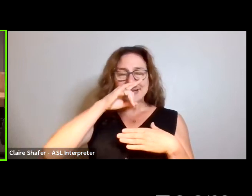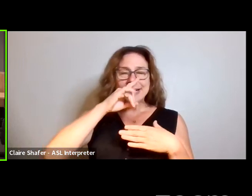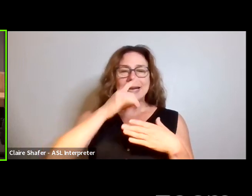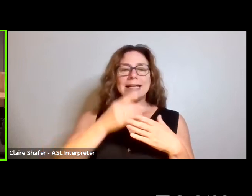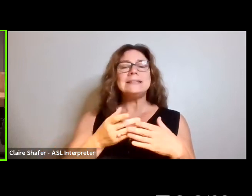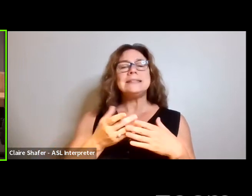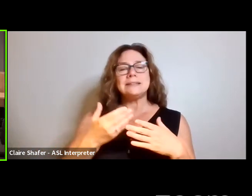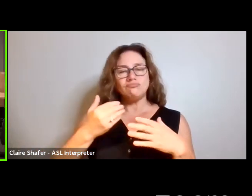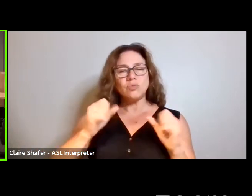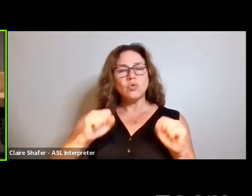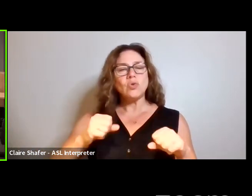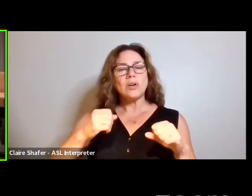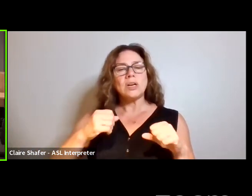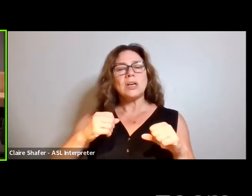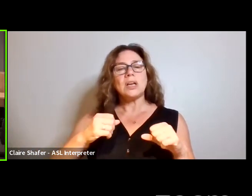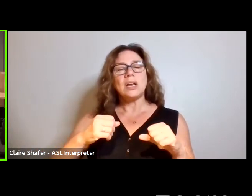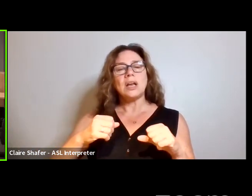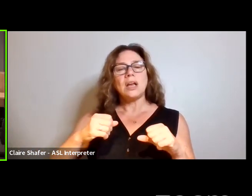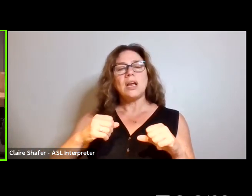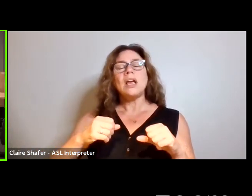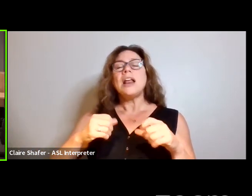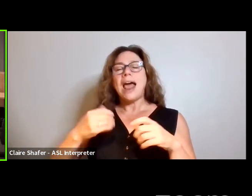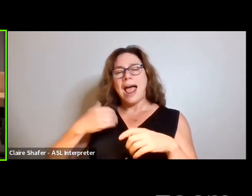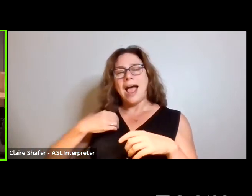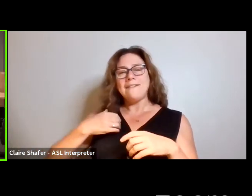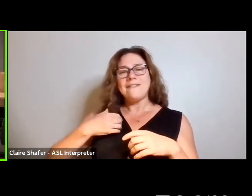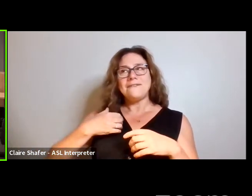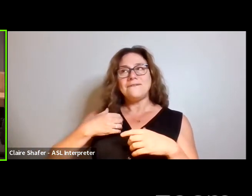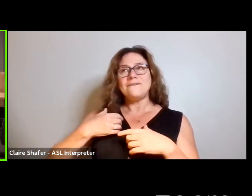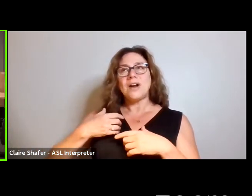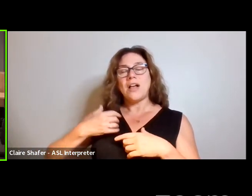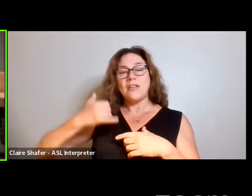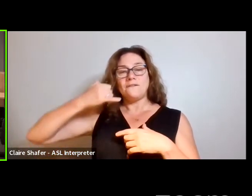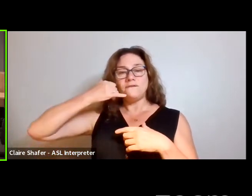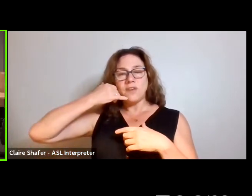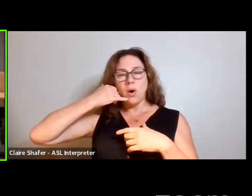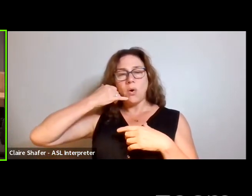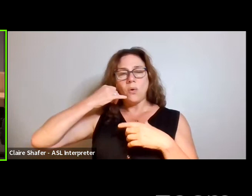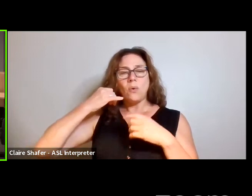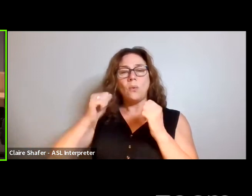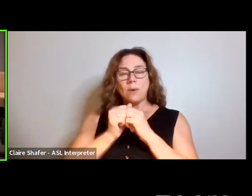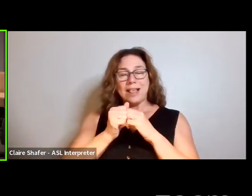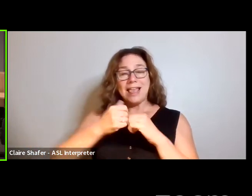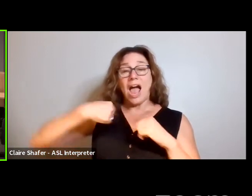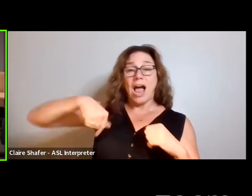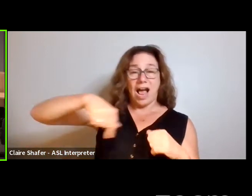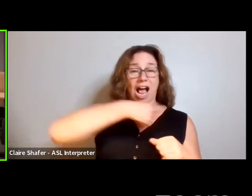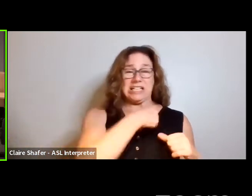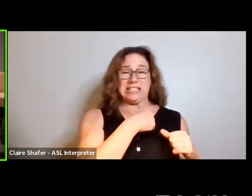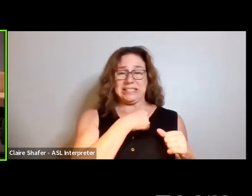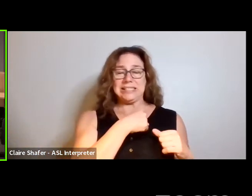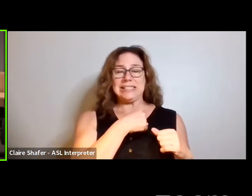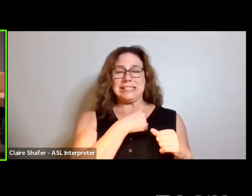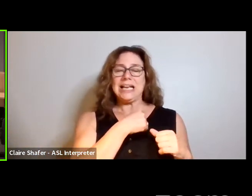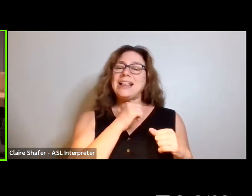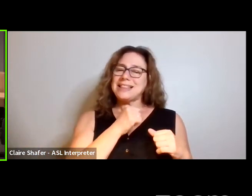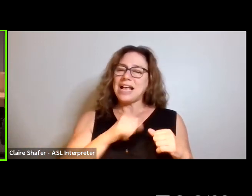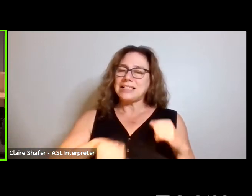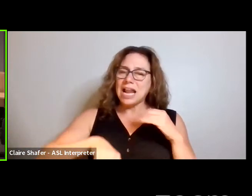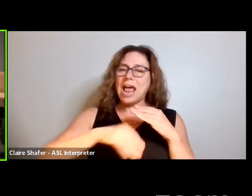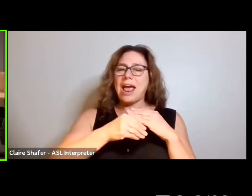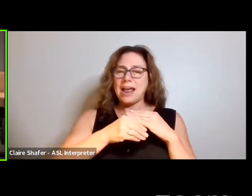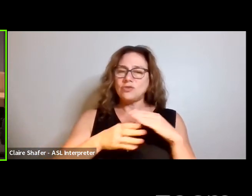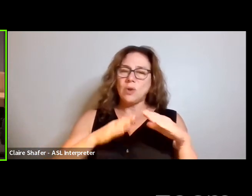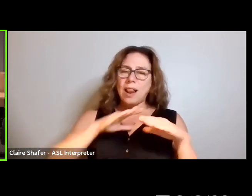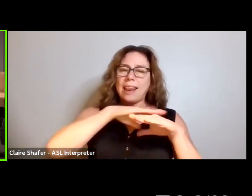it with them. This year they put it in the pouch and they keep it with us. And so they have to keep their phones with us. And that's a whole nother extra layer, but they get